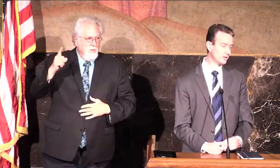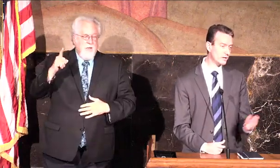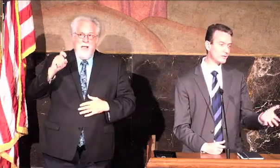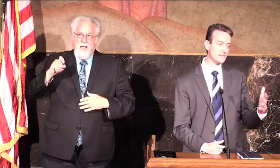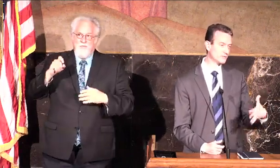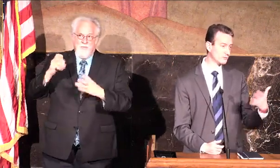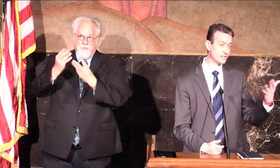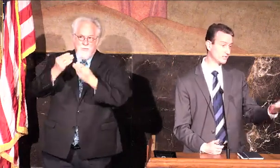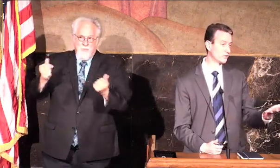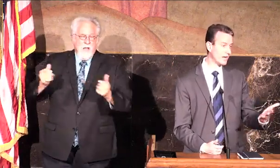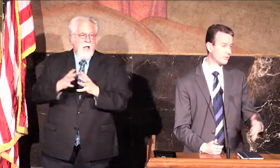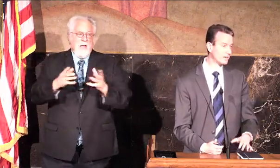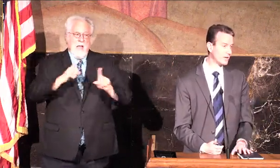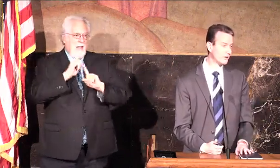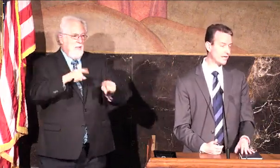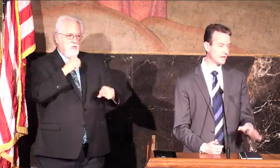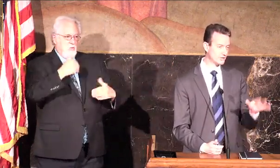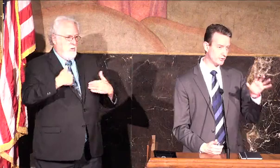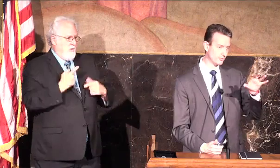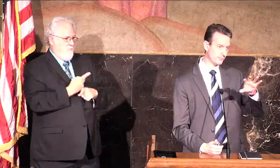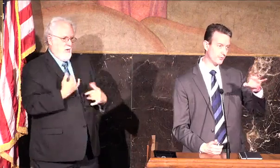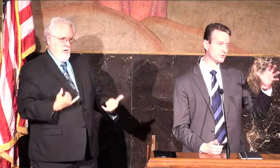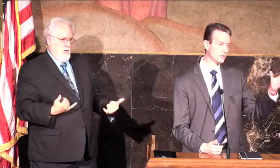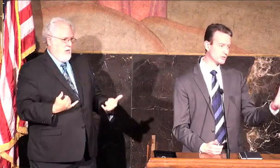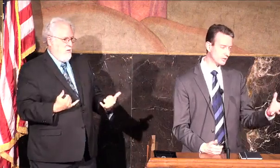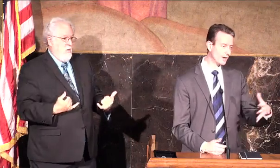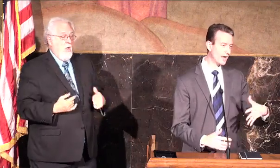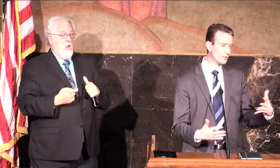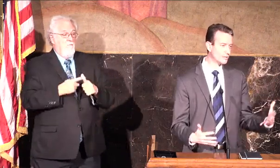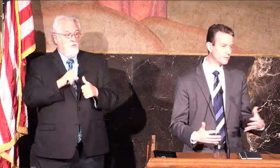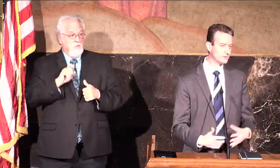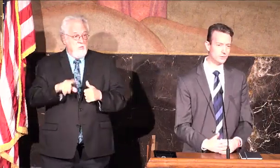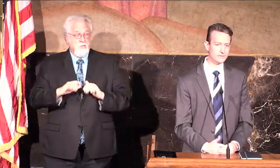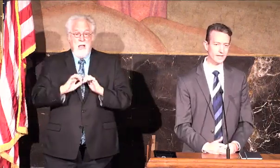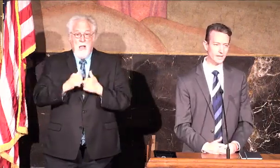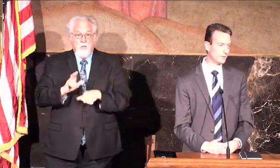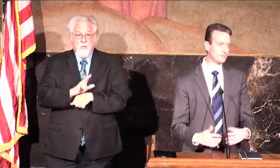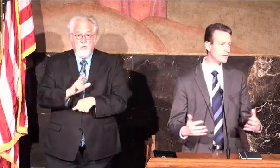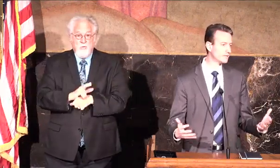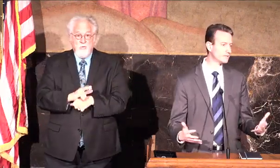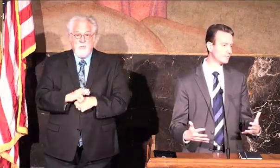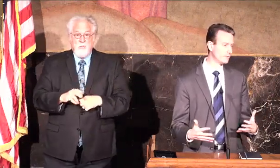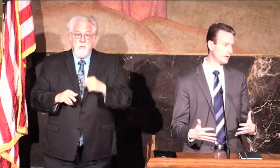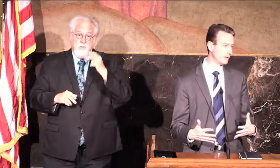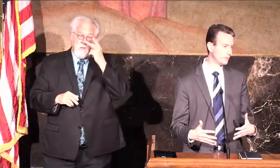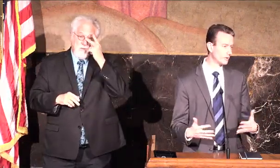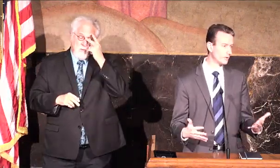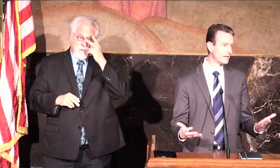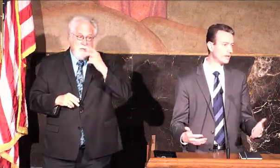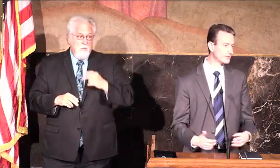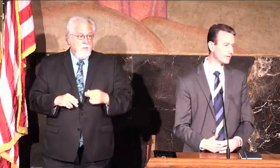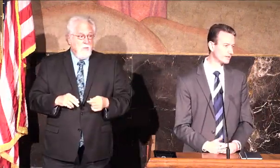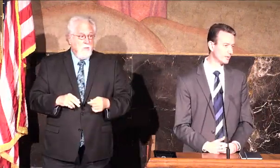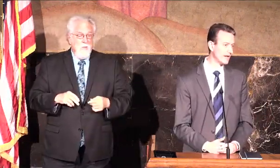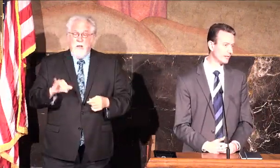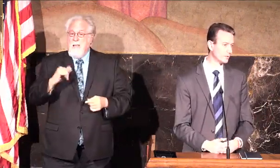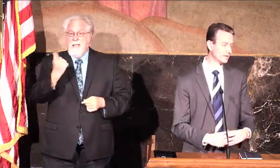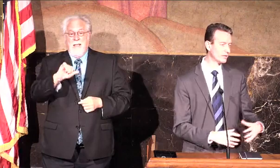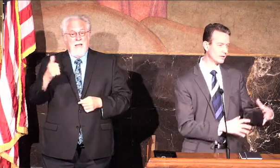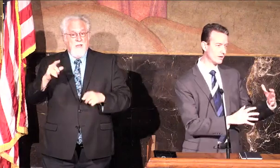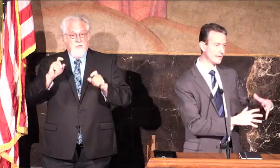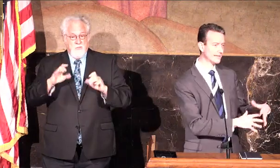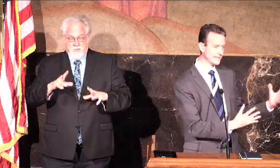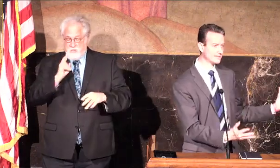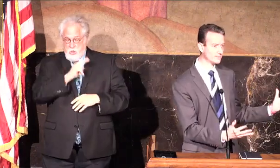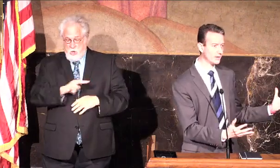begin. So a lot of those answers we just don't have right now. To your first question, though, how would we use those? It would be as if with any other test that we have, where we